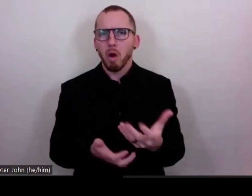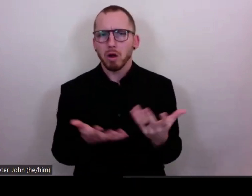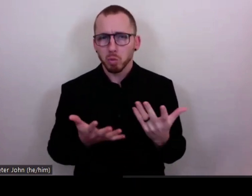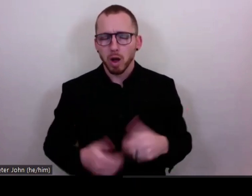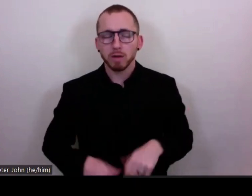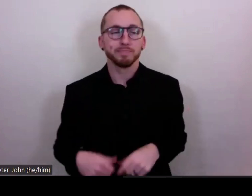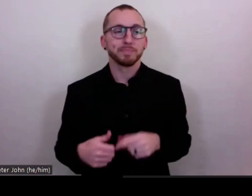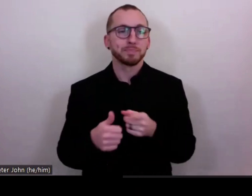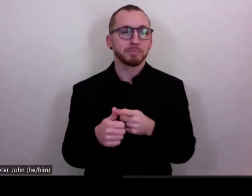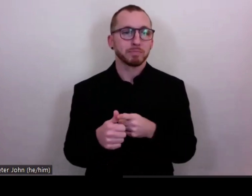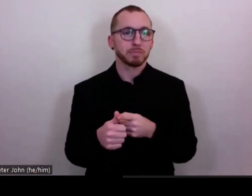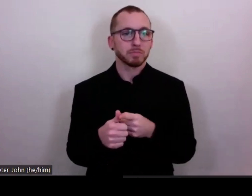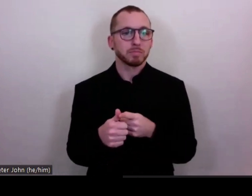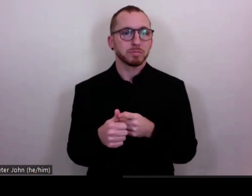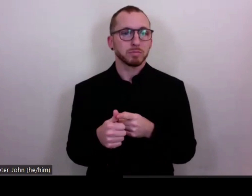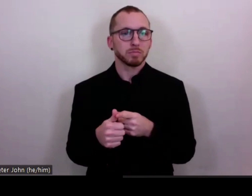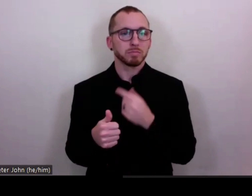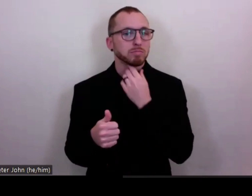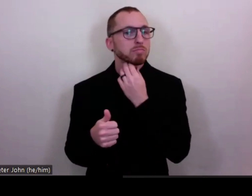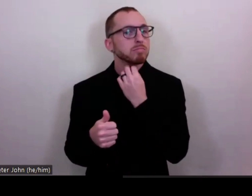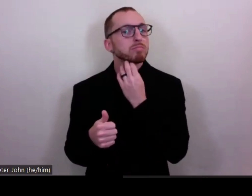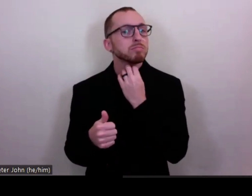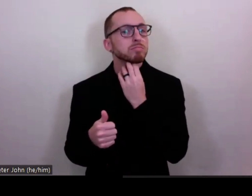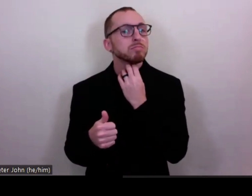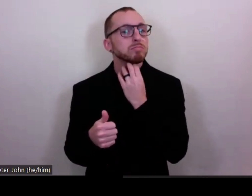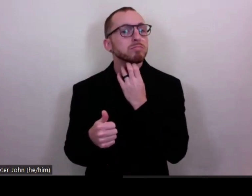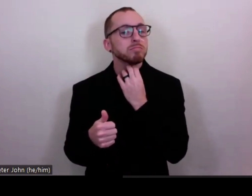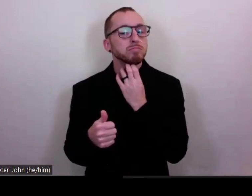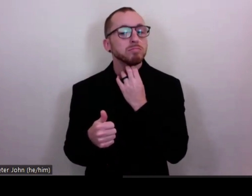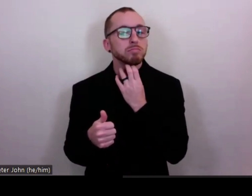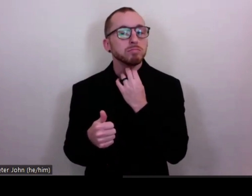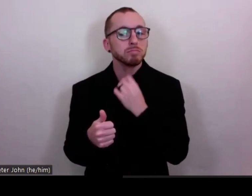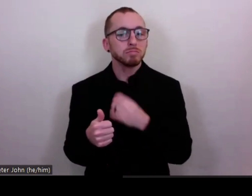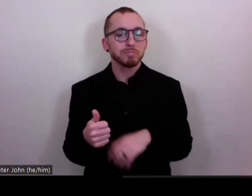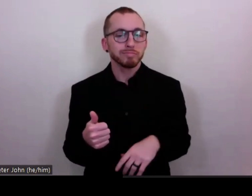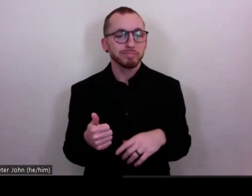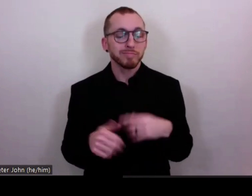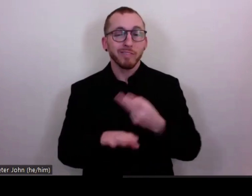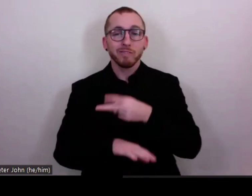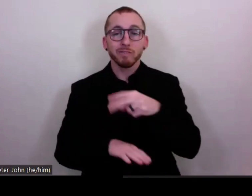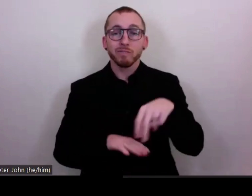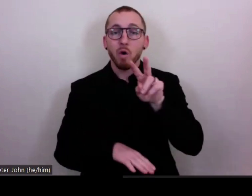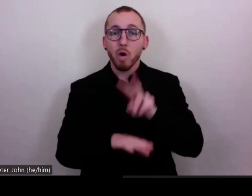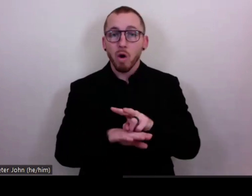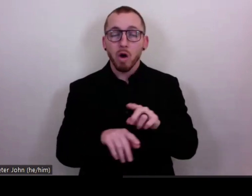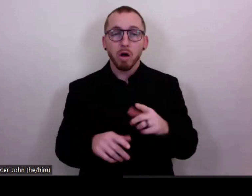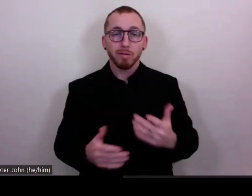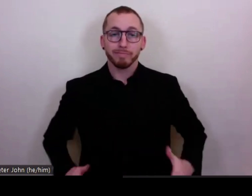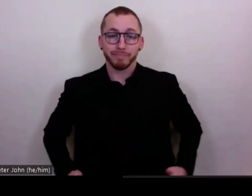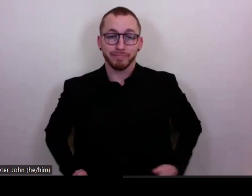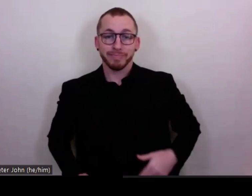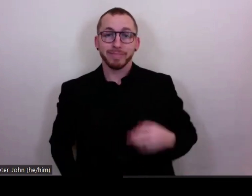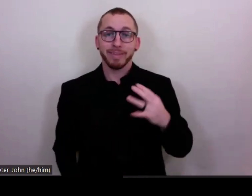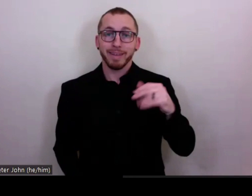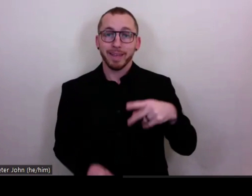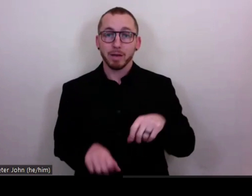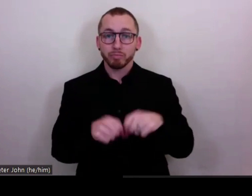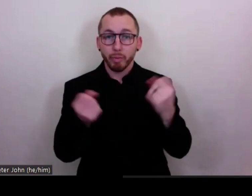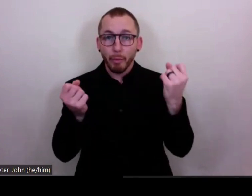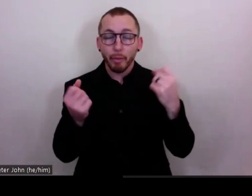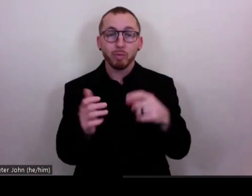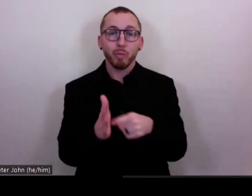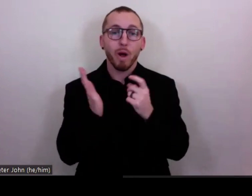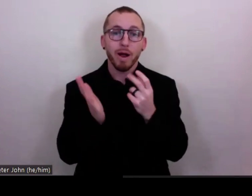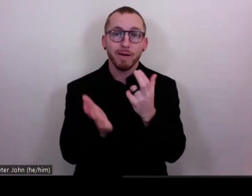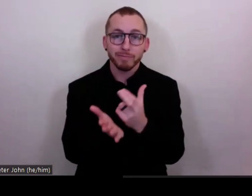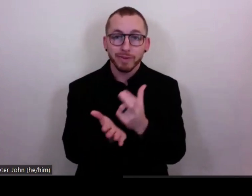may have been, they had a fall, they broke their hip, they need rehab. They may have been in a motor